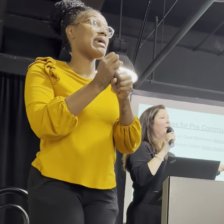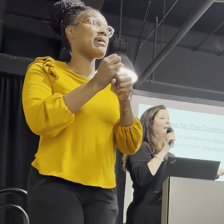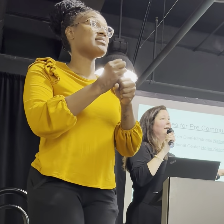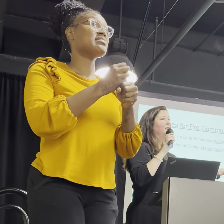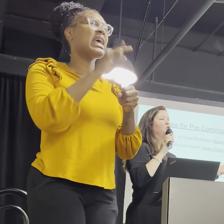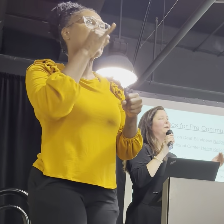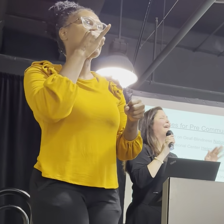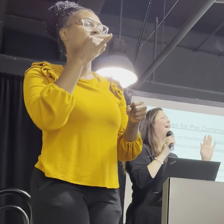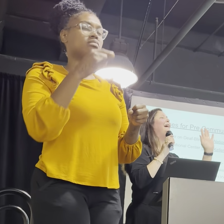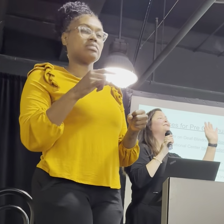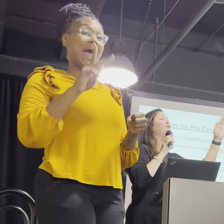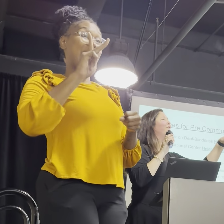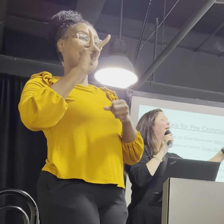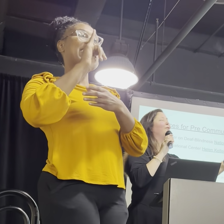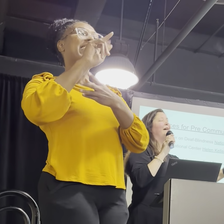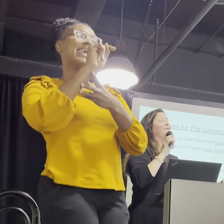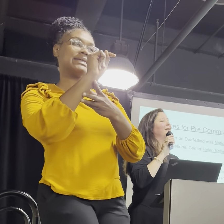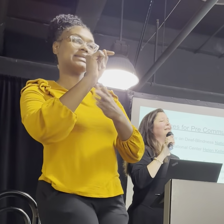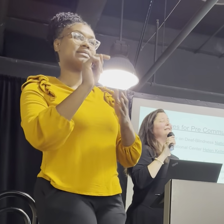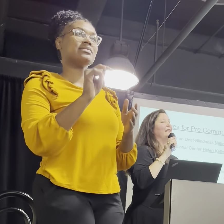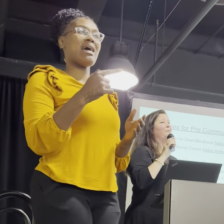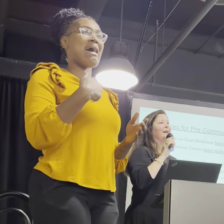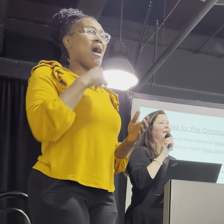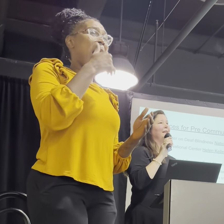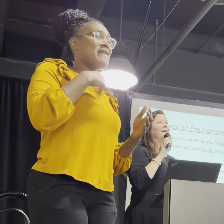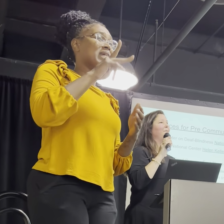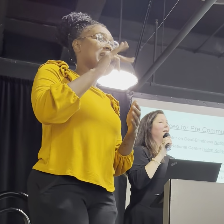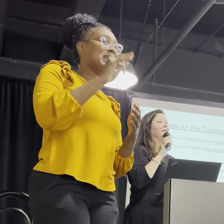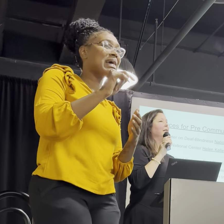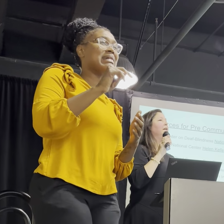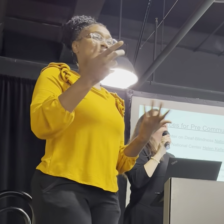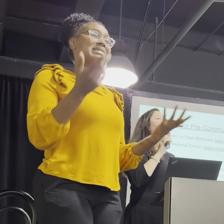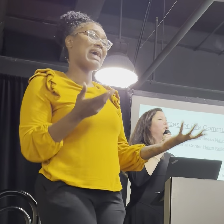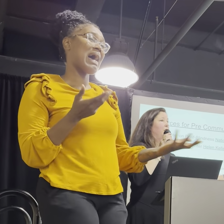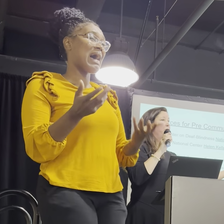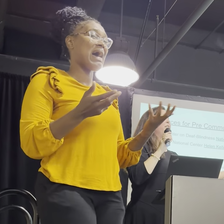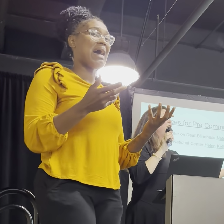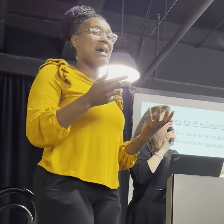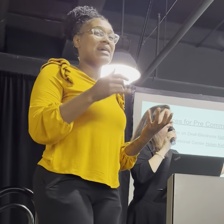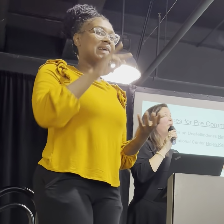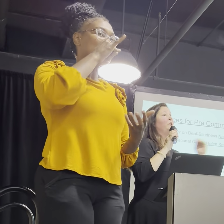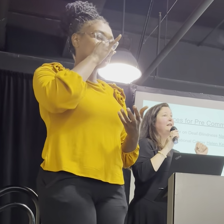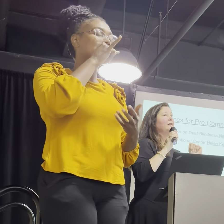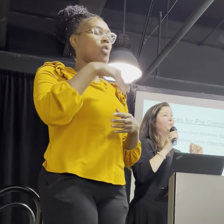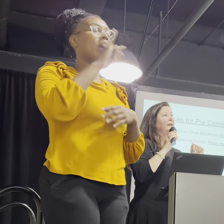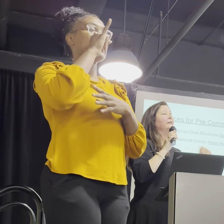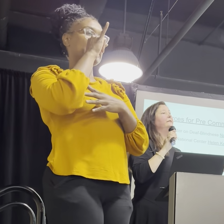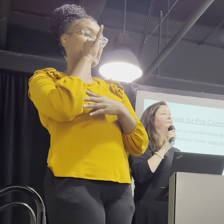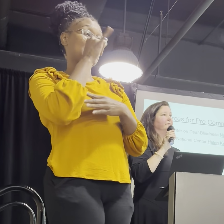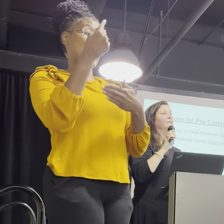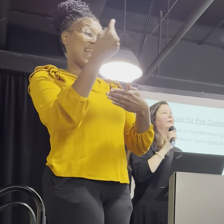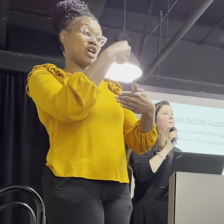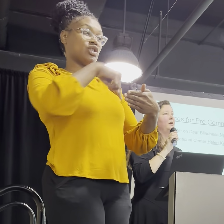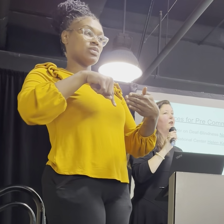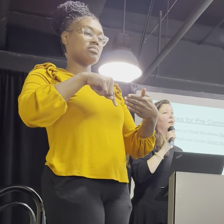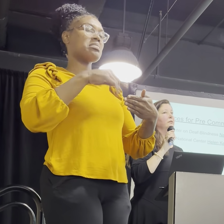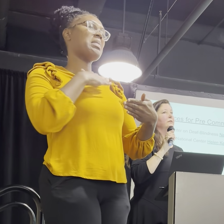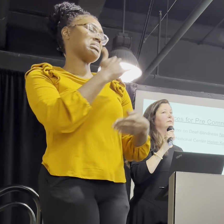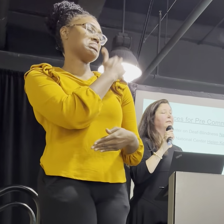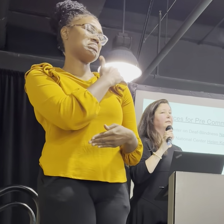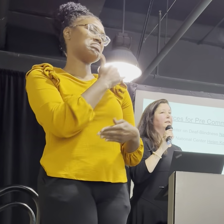next week, you'll be like, Jennifer, I don't have a deafblind kid. I'm not, you know, but then you get that one next week, give